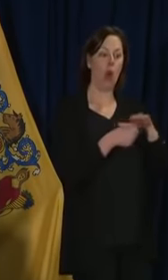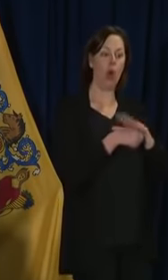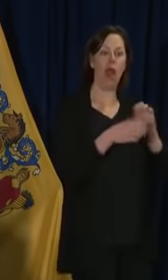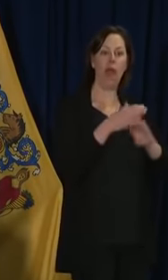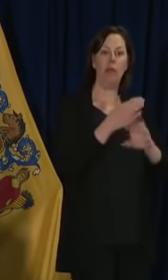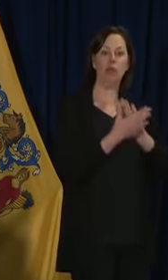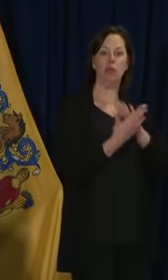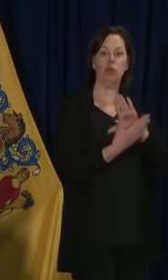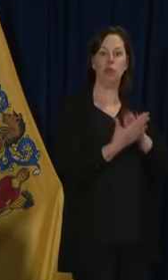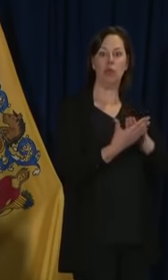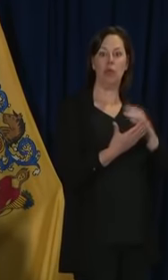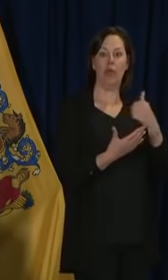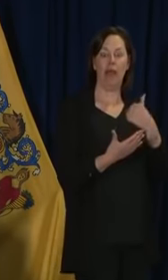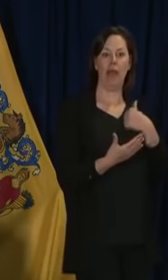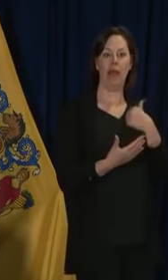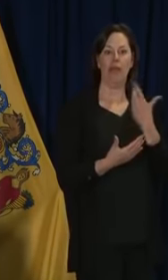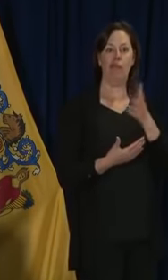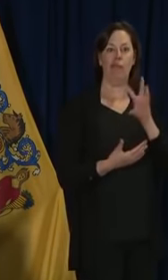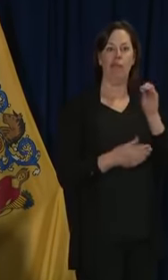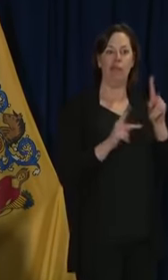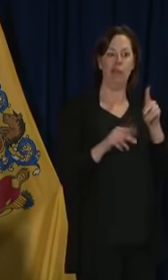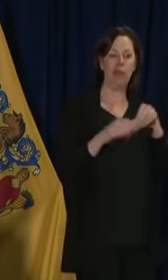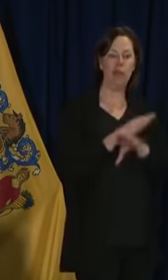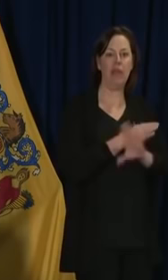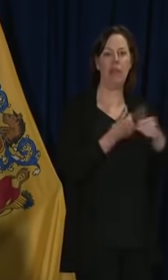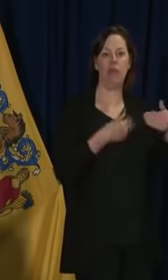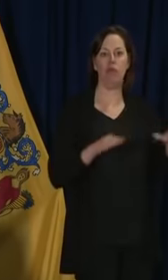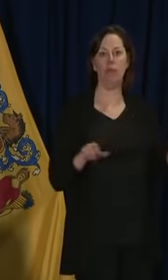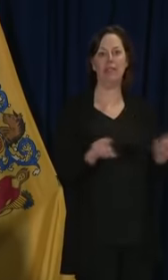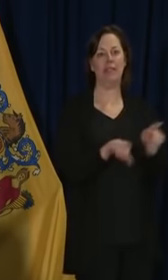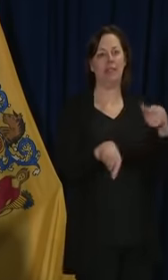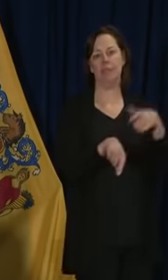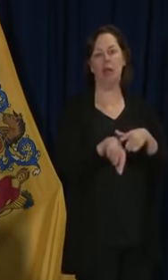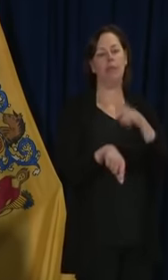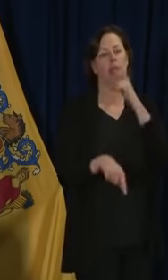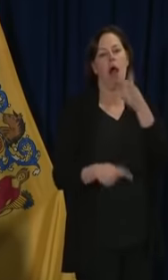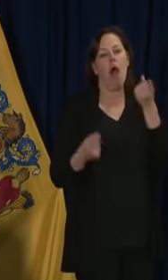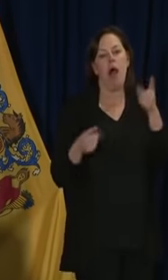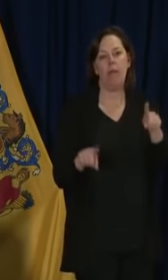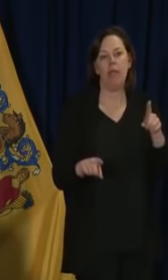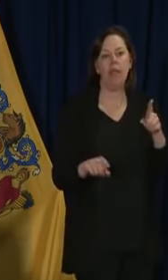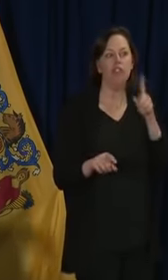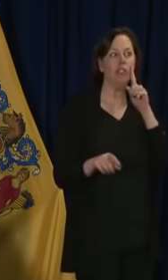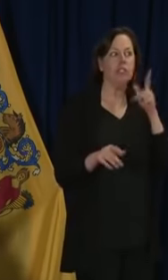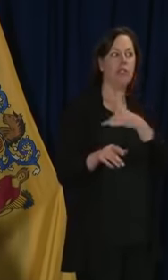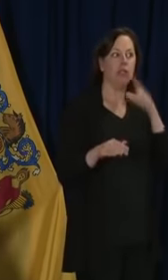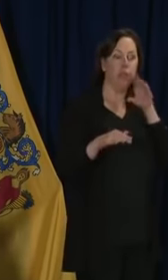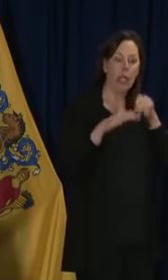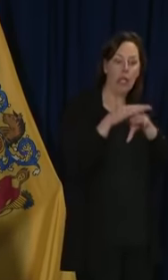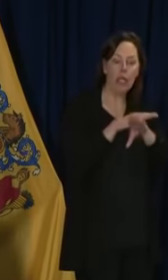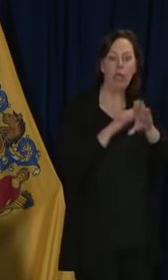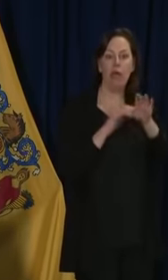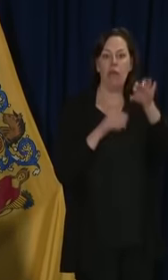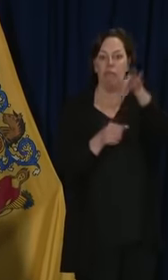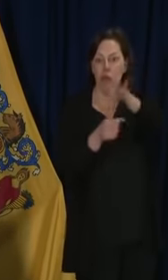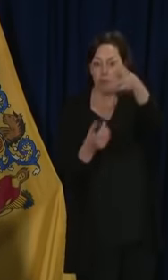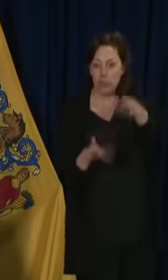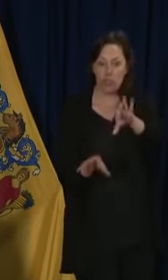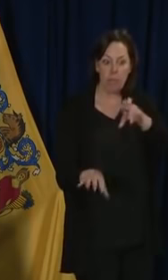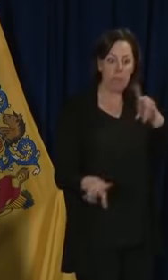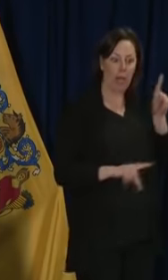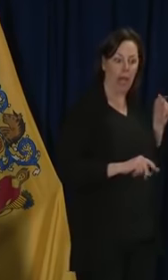where there were remotely 50 people in that room at the same time. I don't think it's ever been the case. And if we think